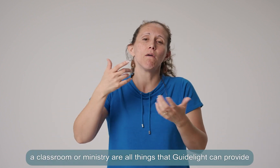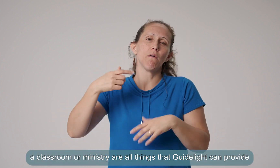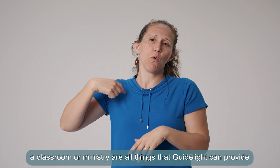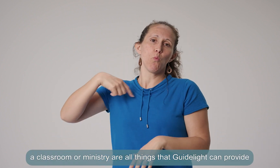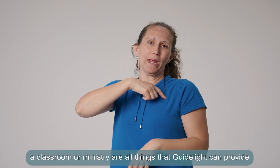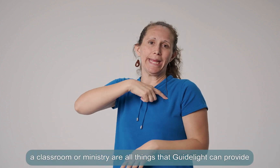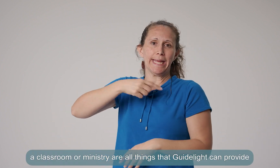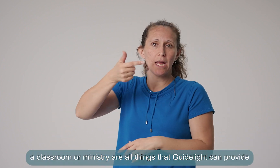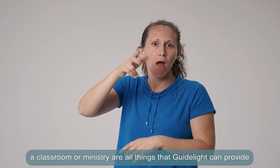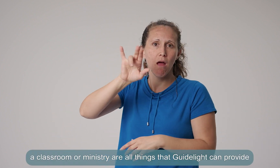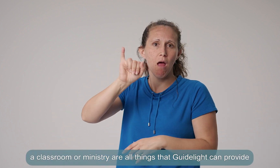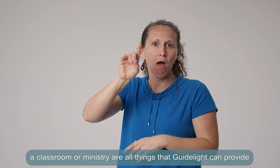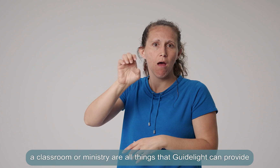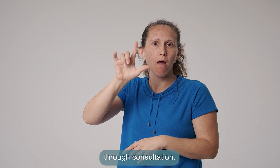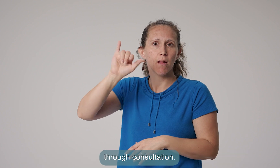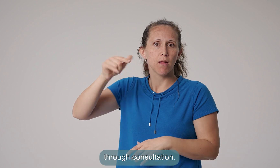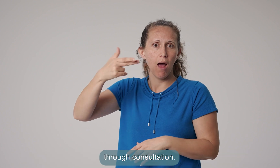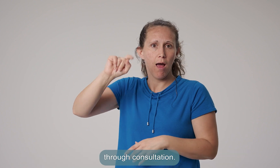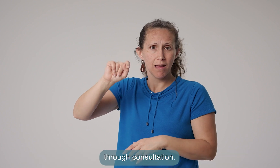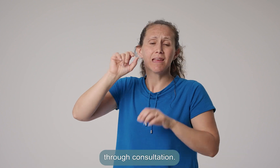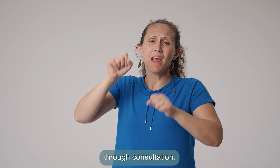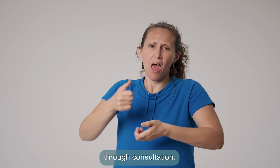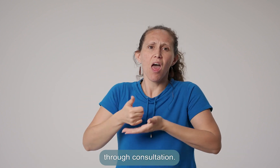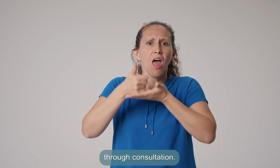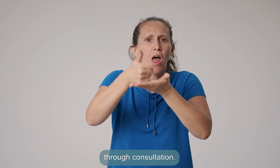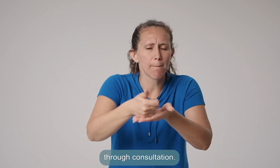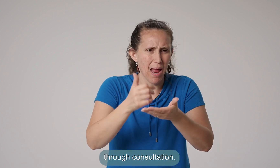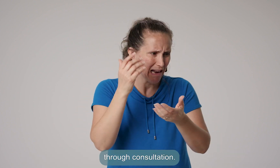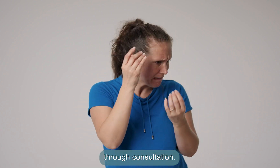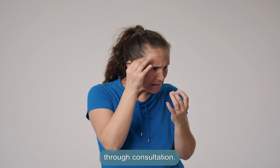that Guidelight can provide through consultation.